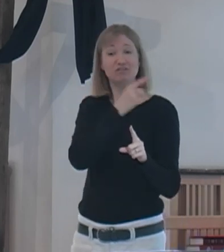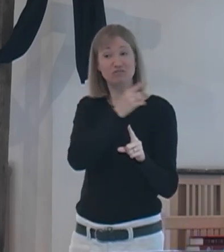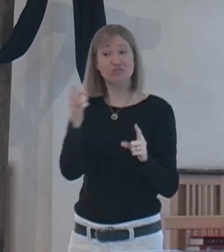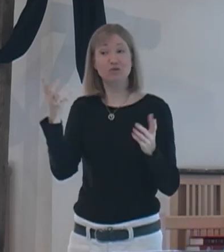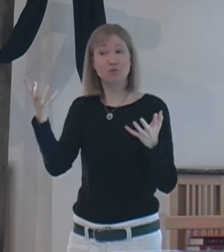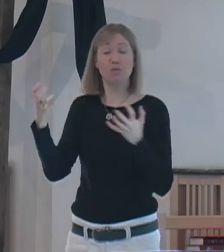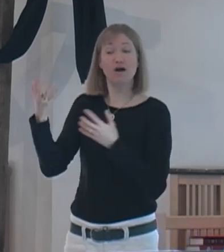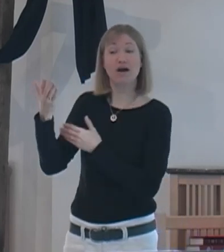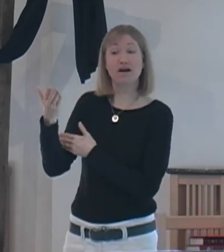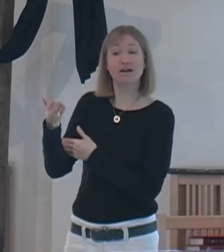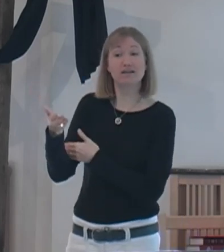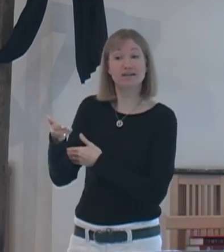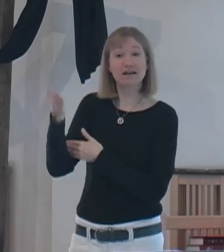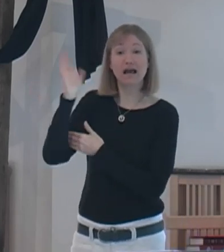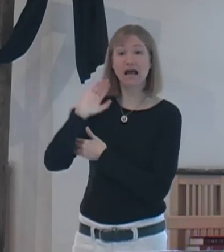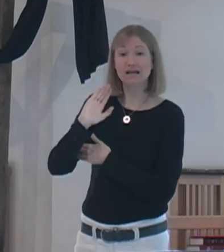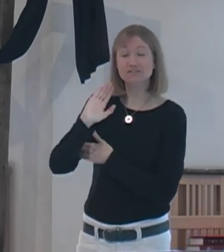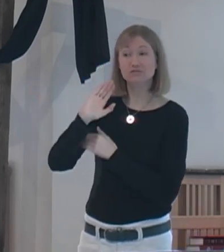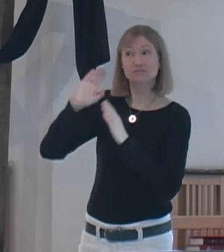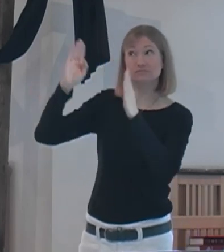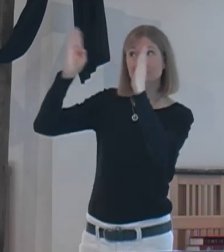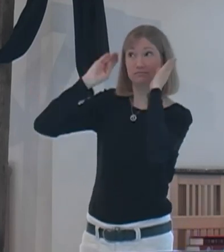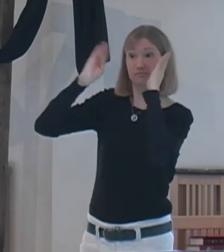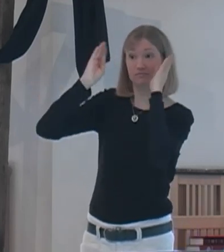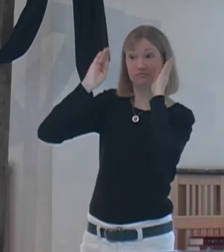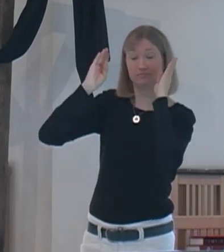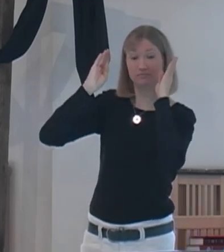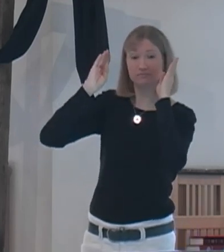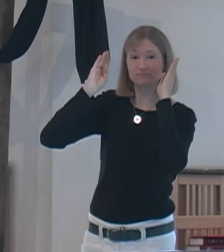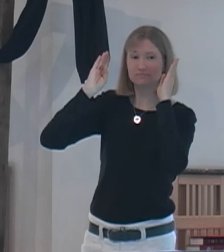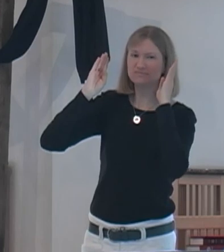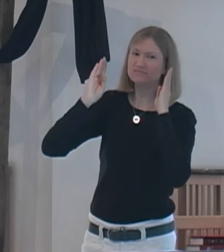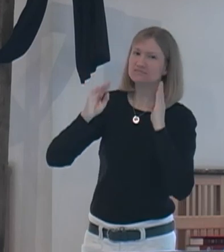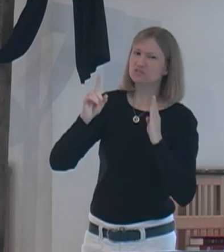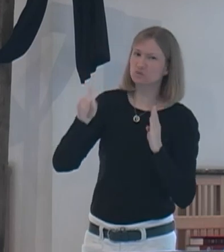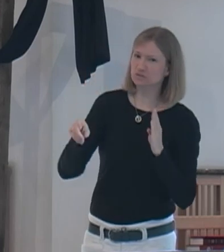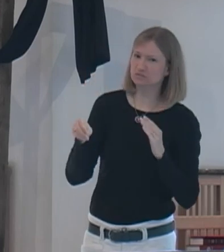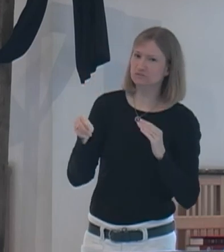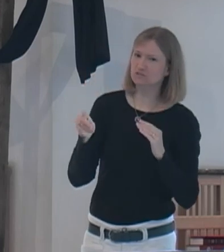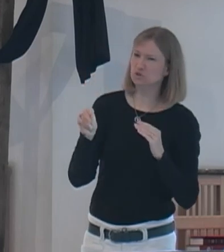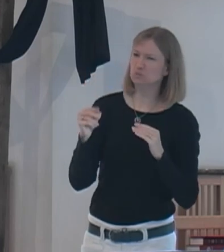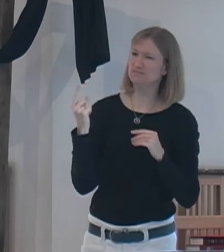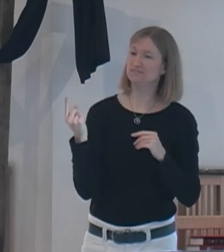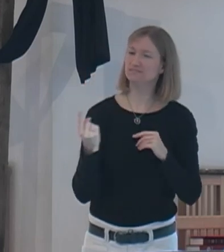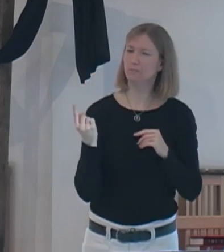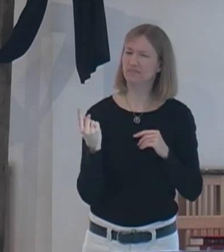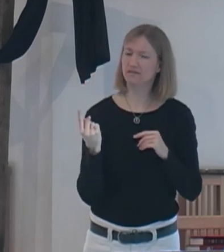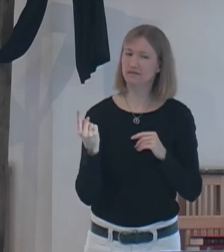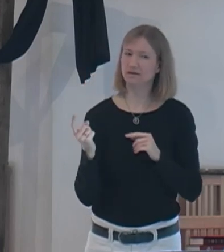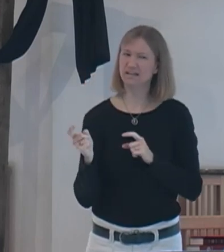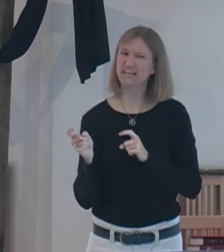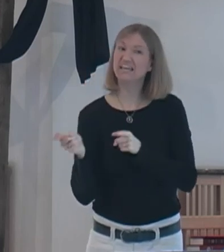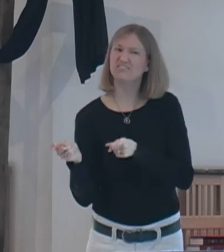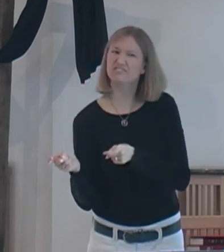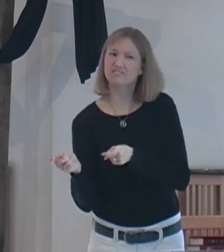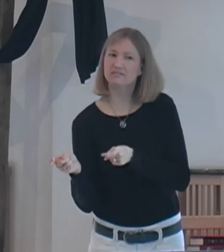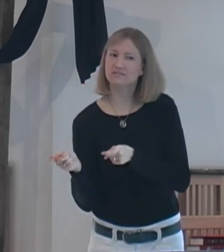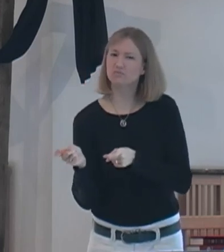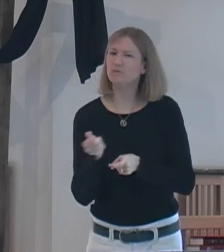God to hear your prayers, you need to kick in a little something, a little gift, a little